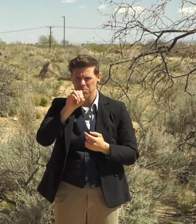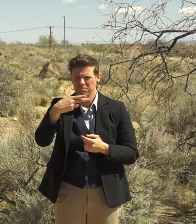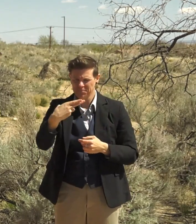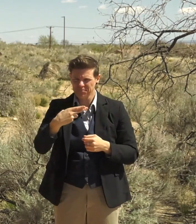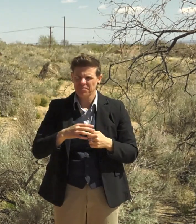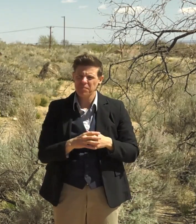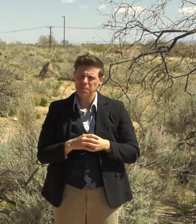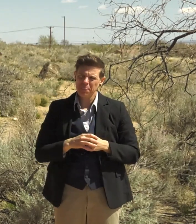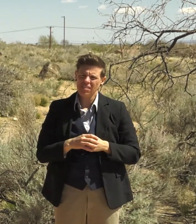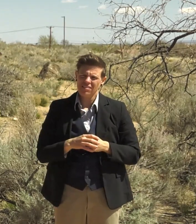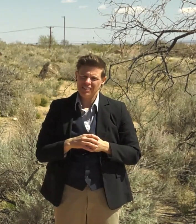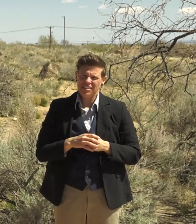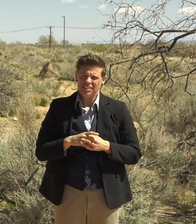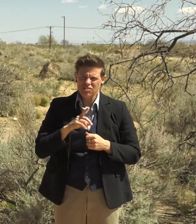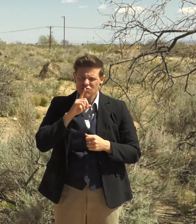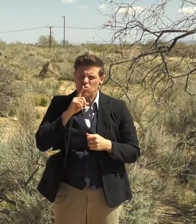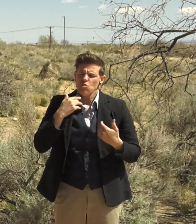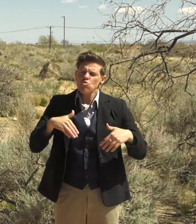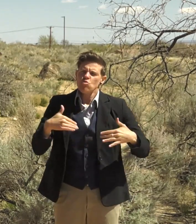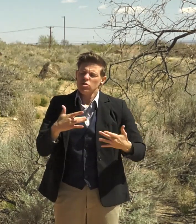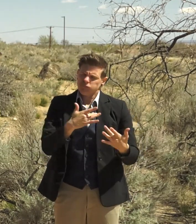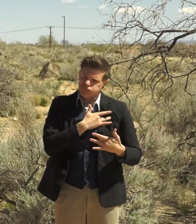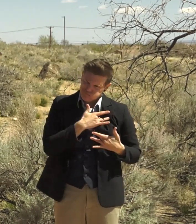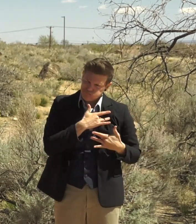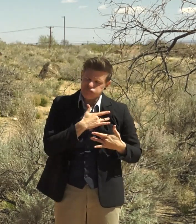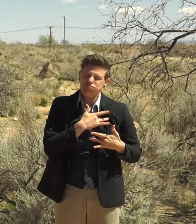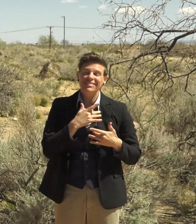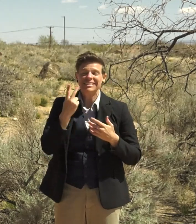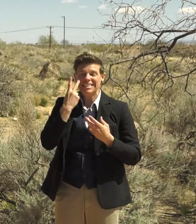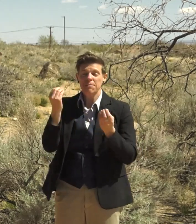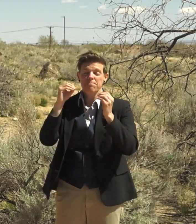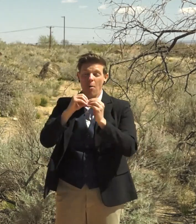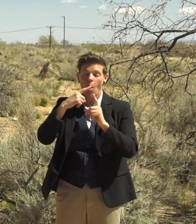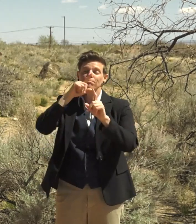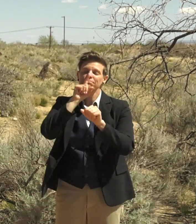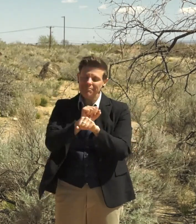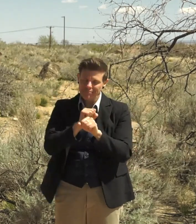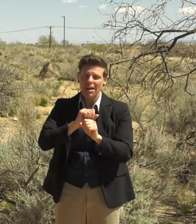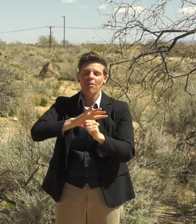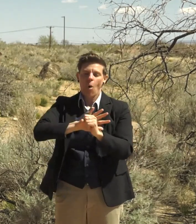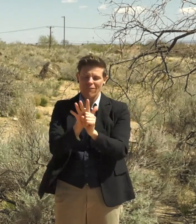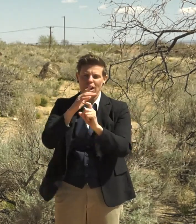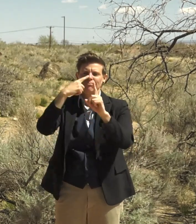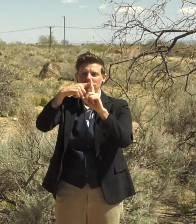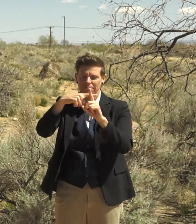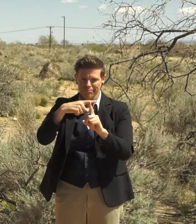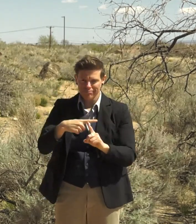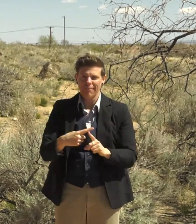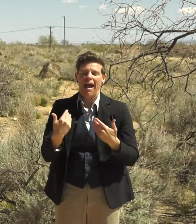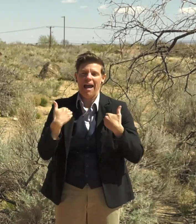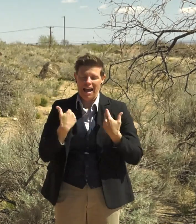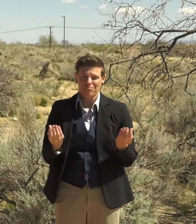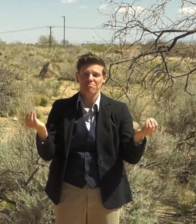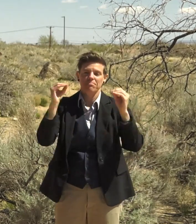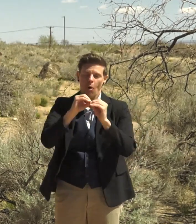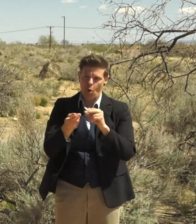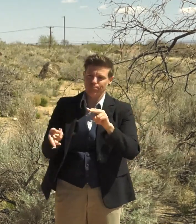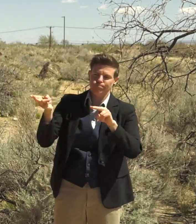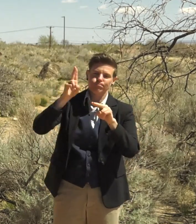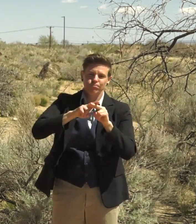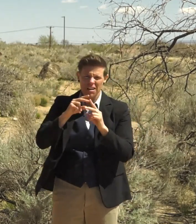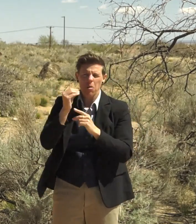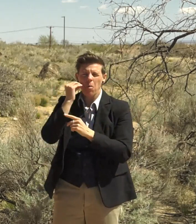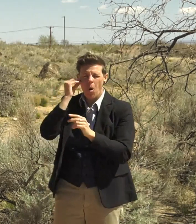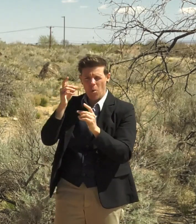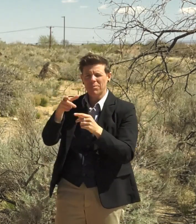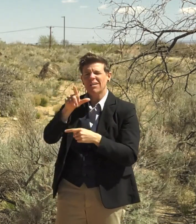seen additional positive cases, lots of positive cases at La Vidiana, and I think there's been another facility out in Rio